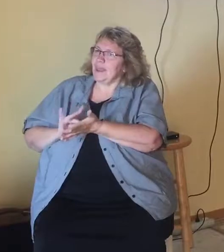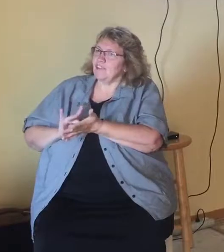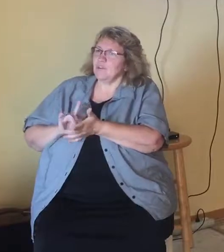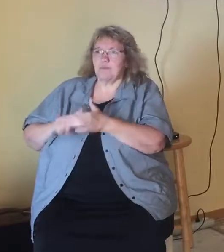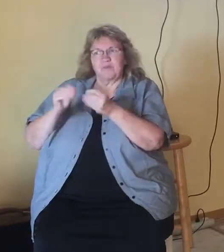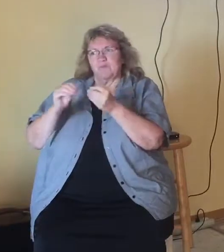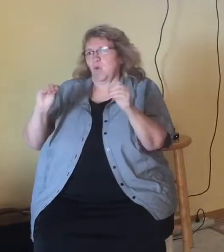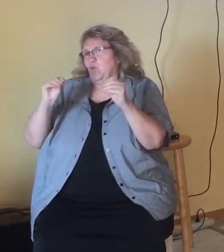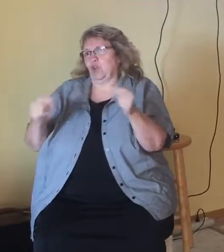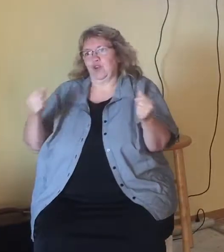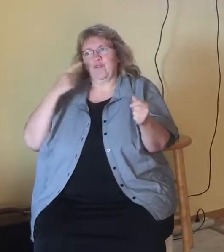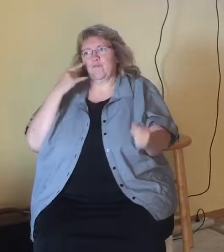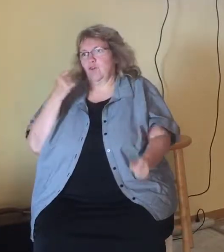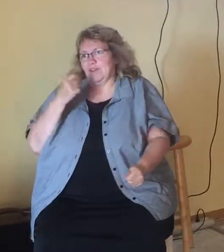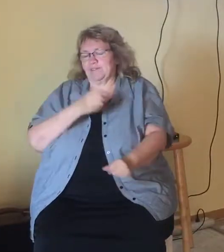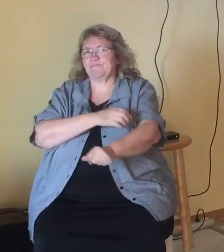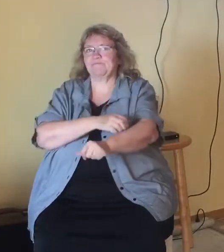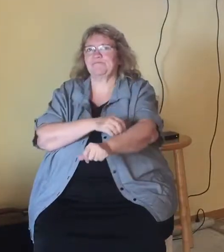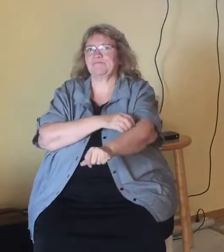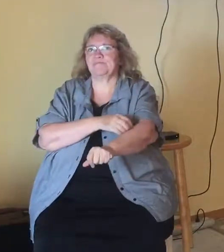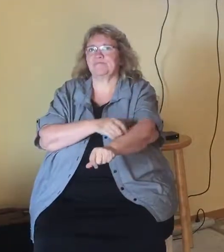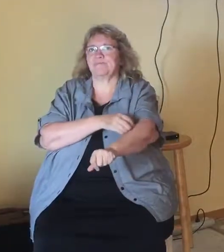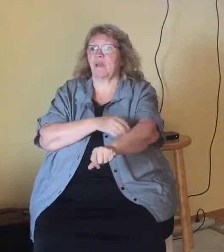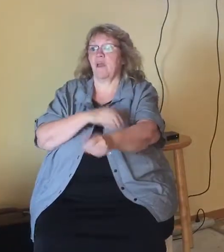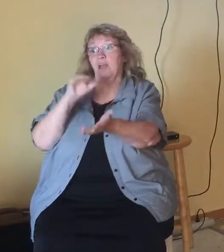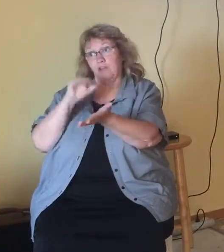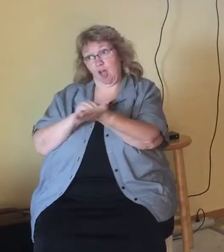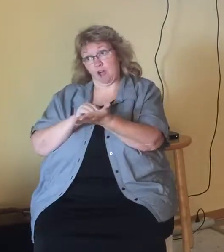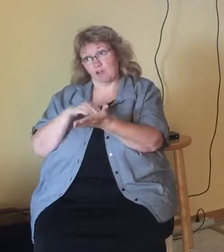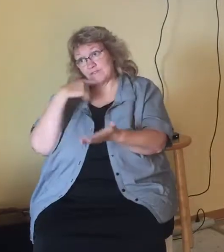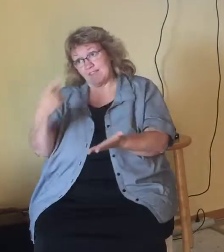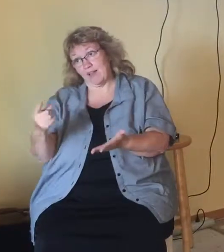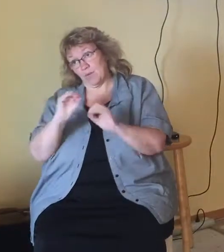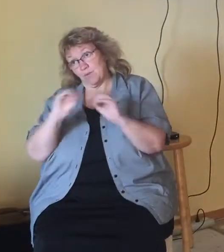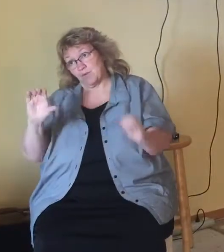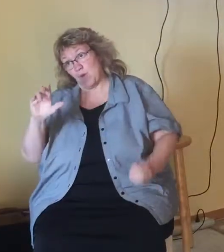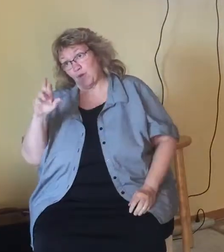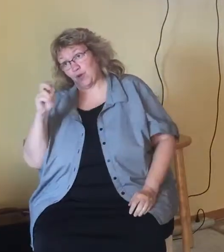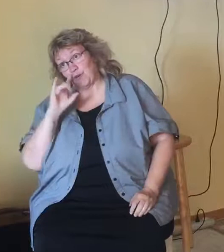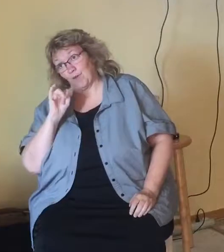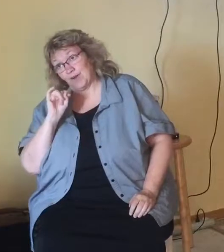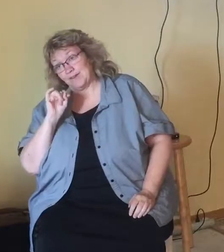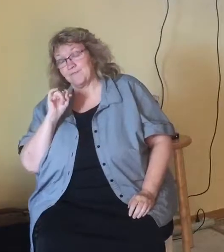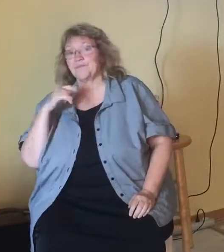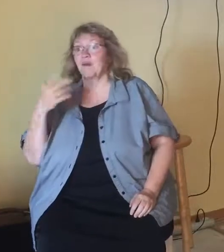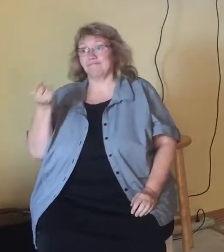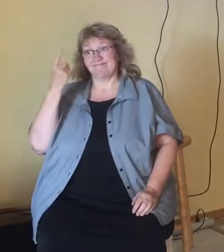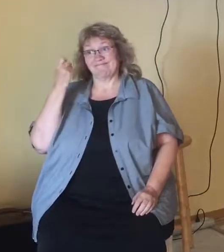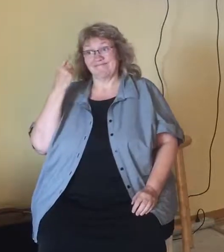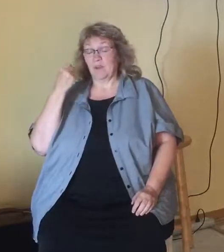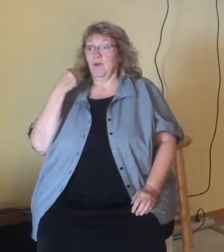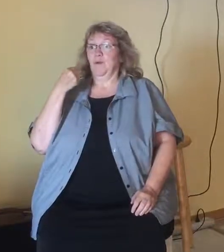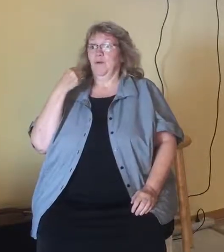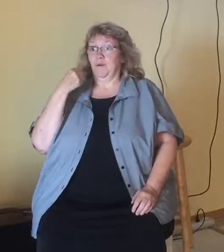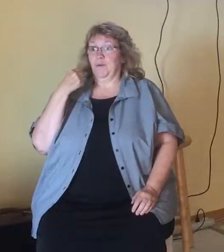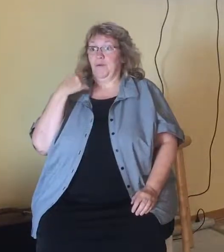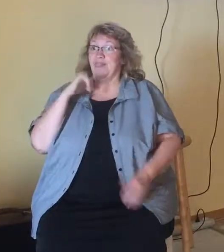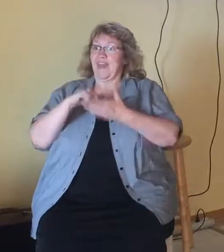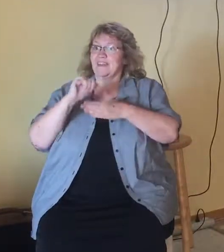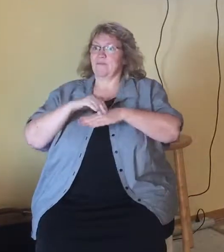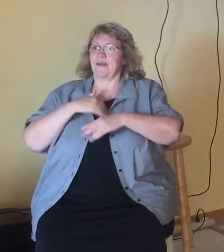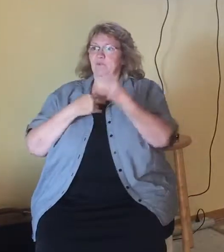but there's no cure for it. Or doctors will tell you there's no cure for it. So you have to understand, we had 2 kids at